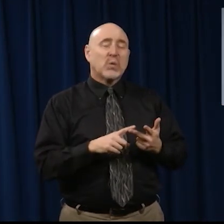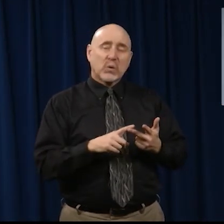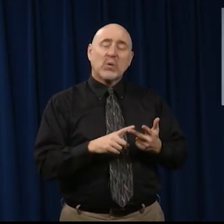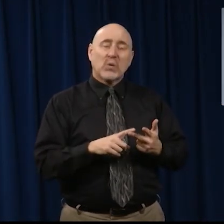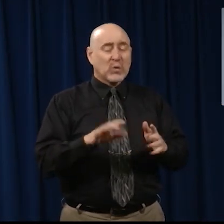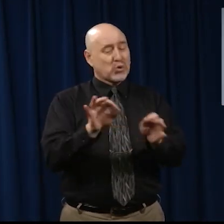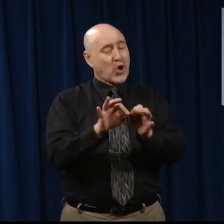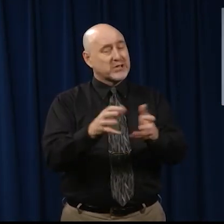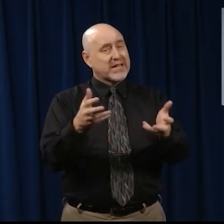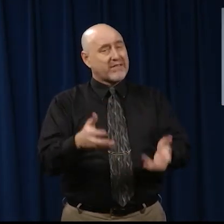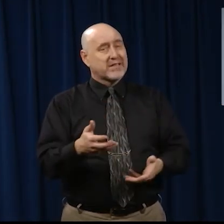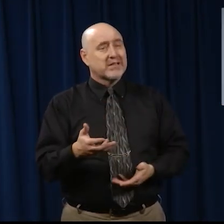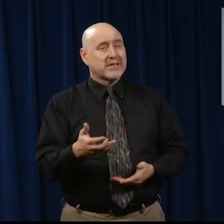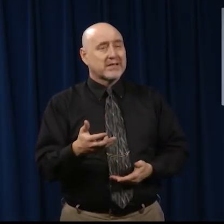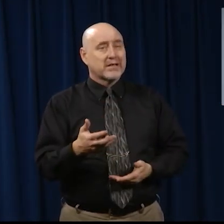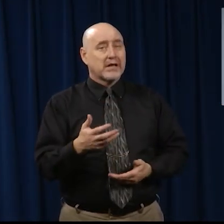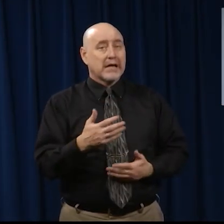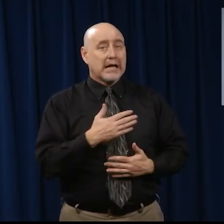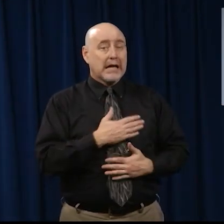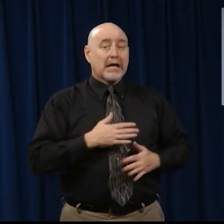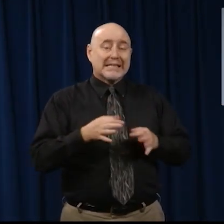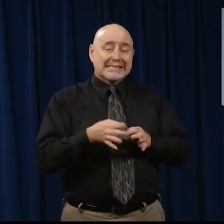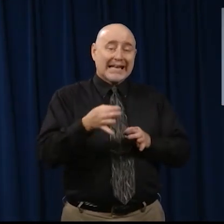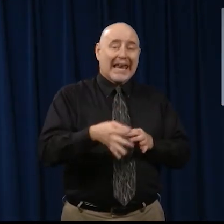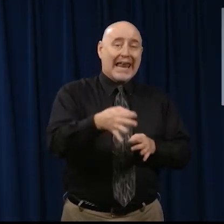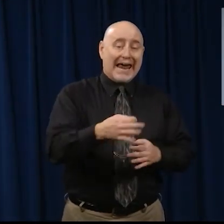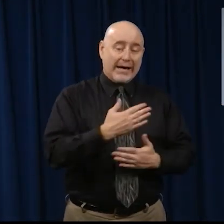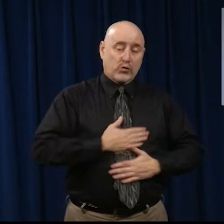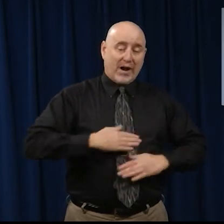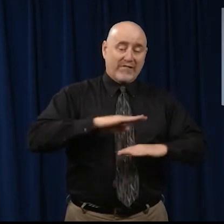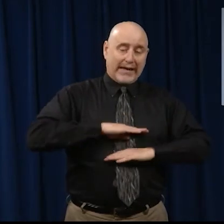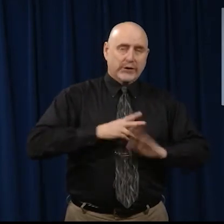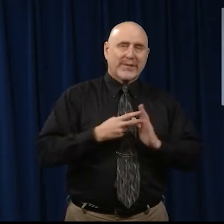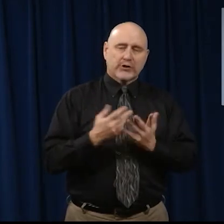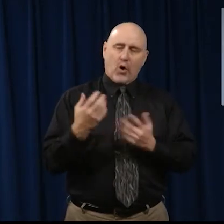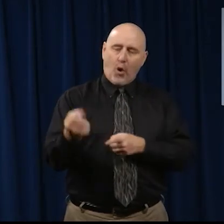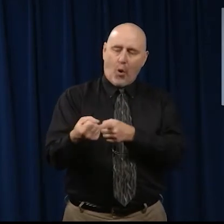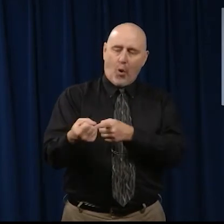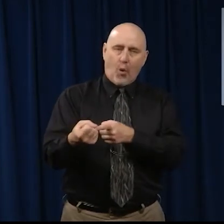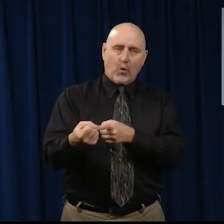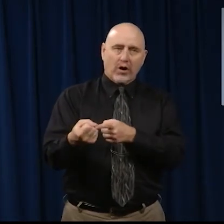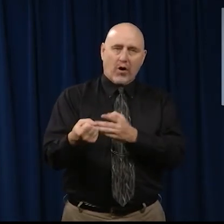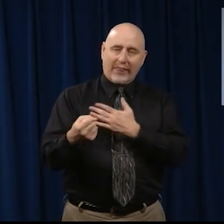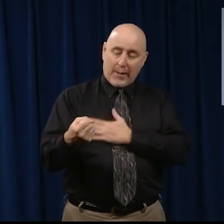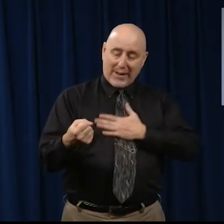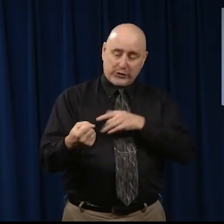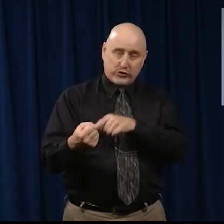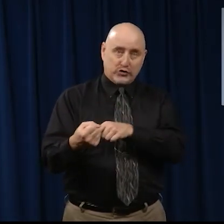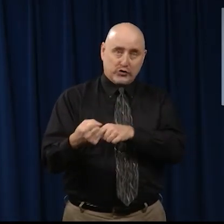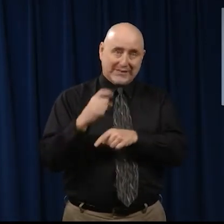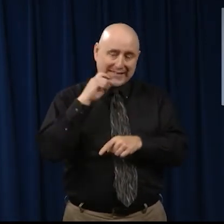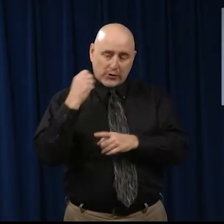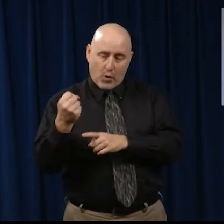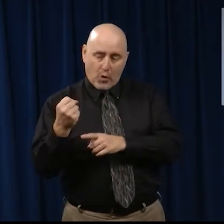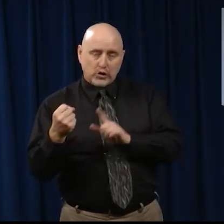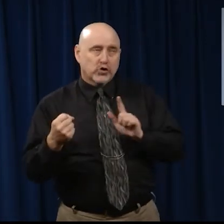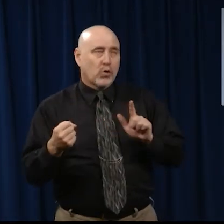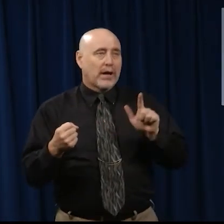a very high cost. You see, delayed gratification means you're going to wait on a small pleasure so that you